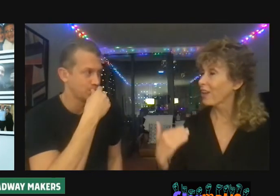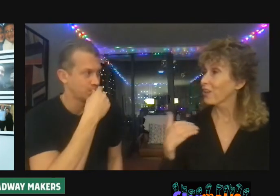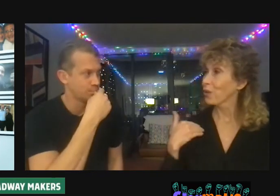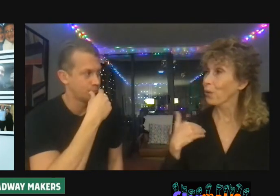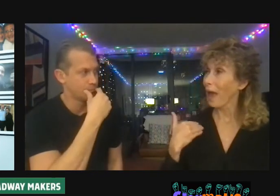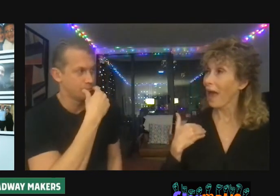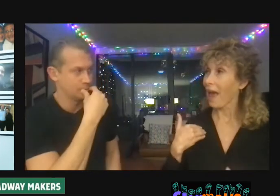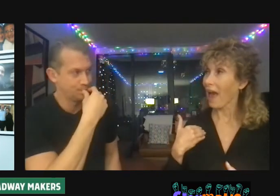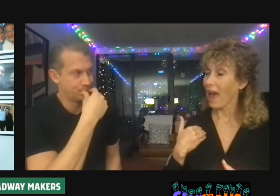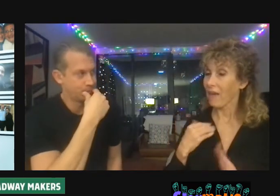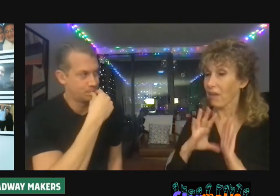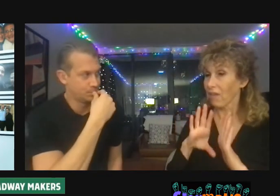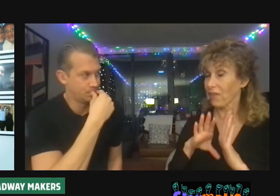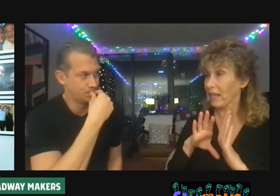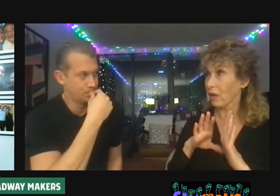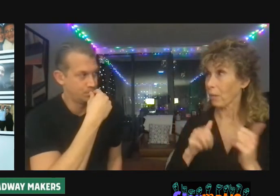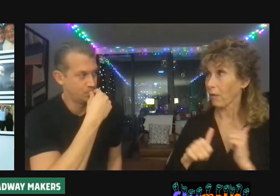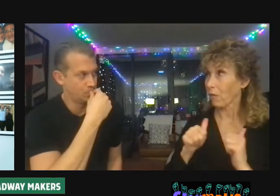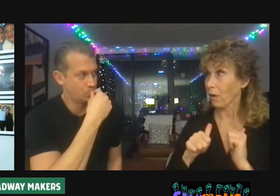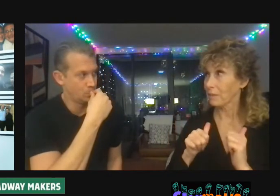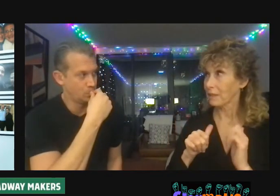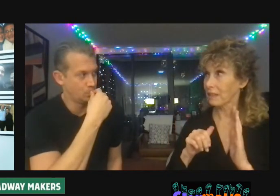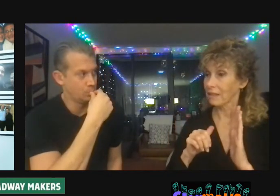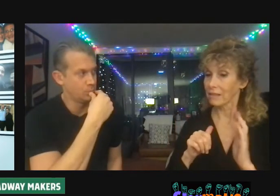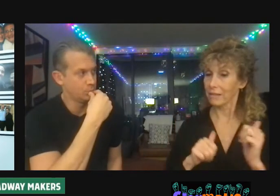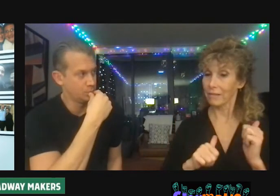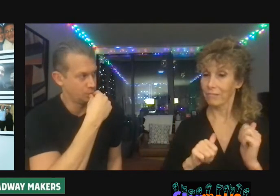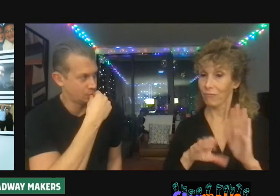a performance video to share with us,